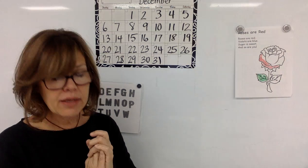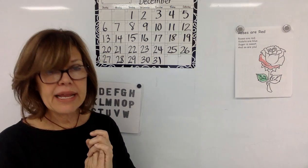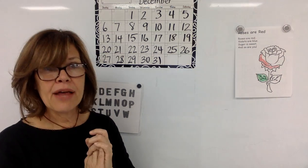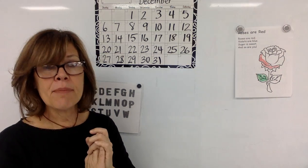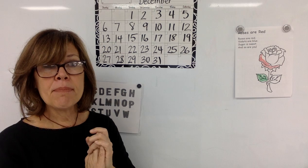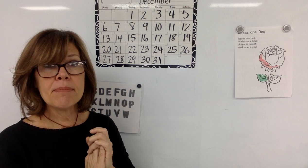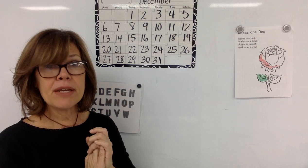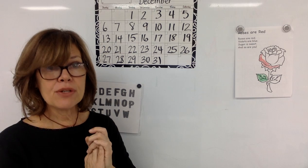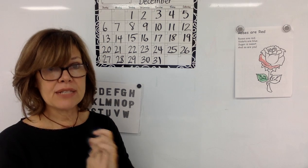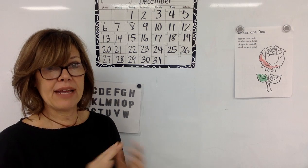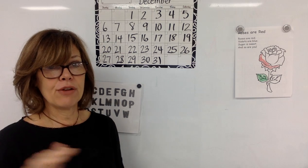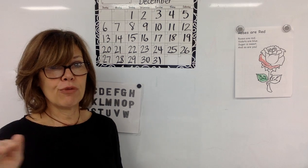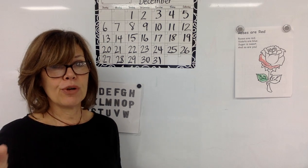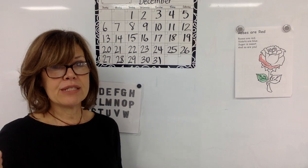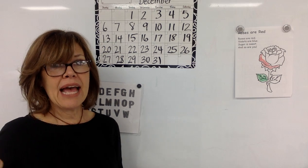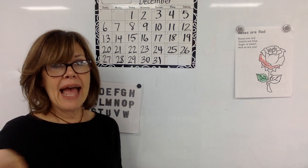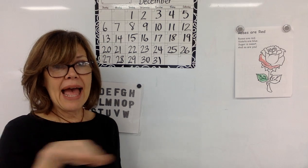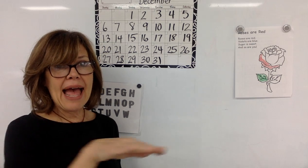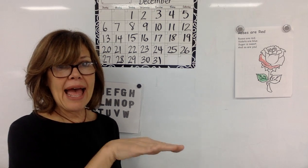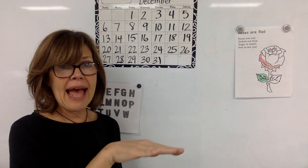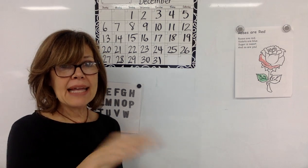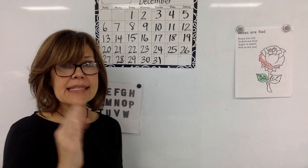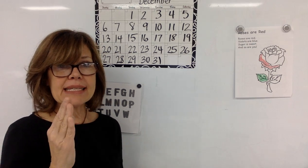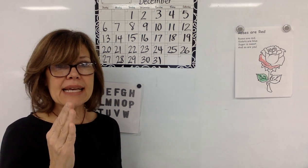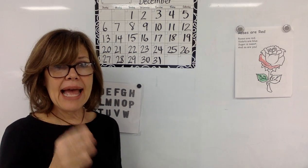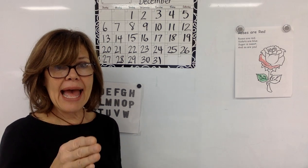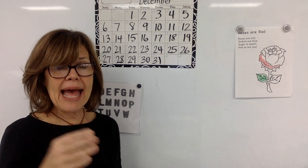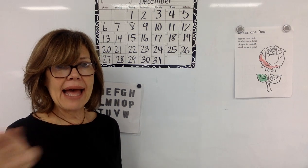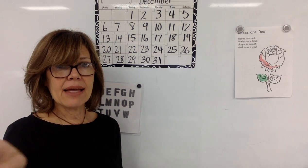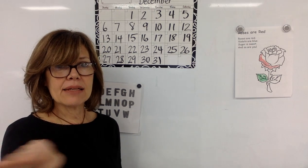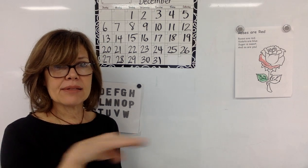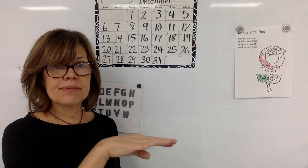Now the middle sound of words. Hat, a.